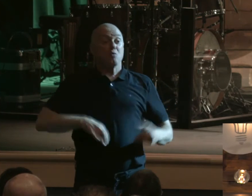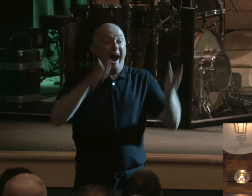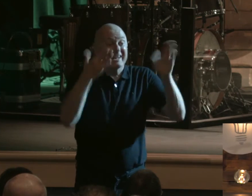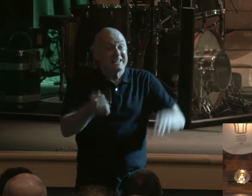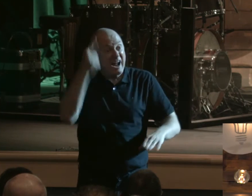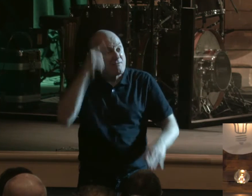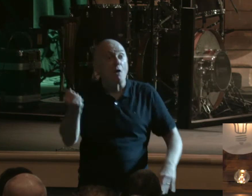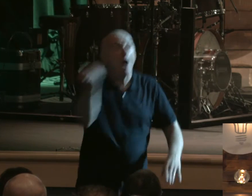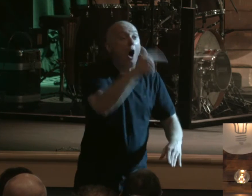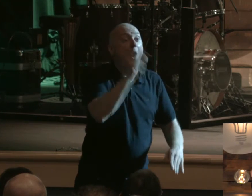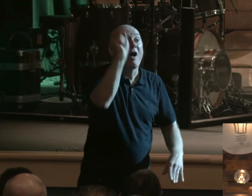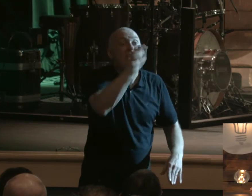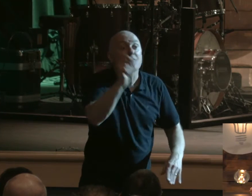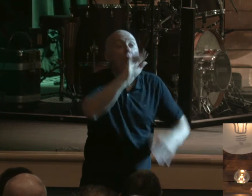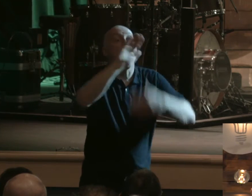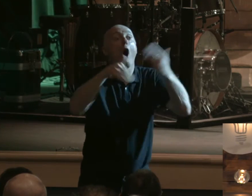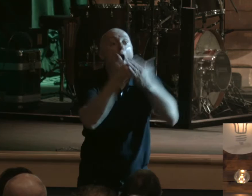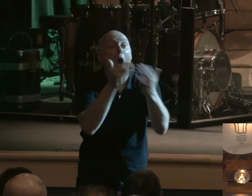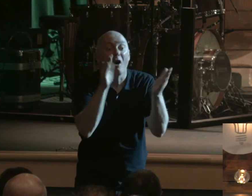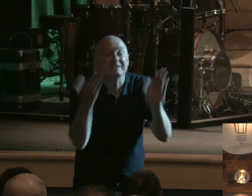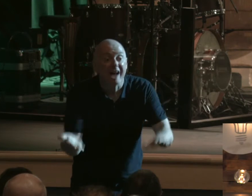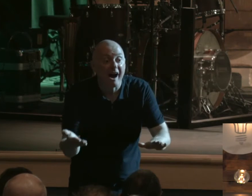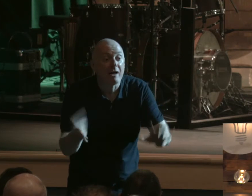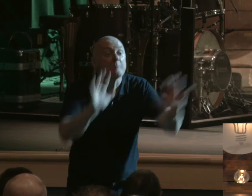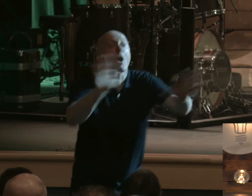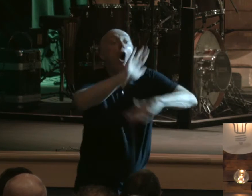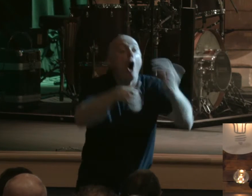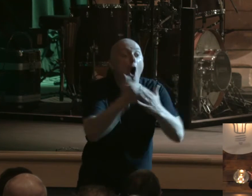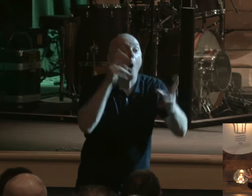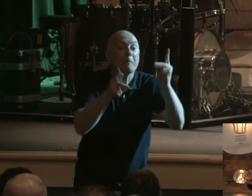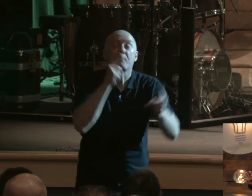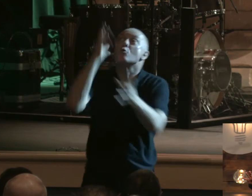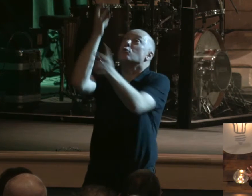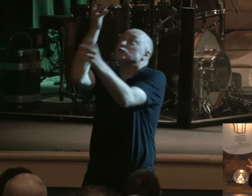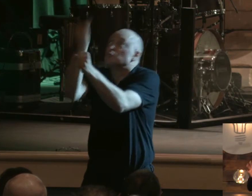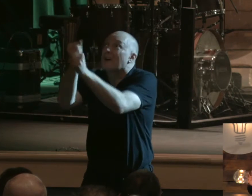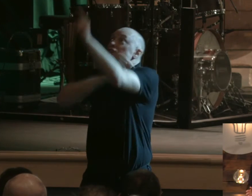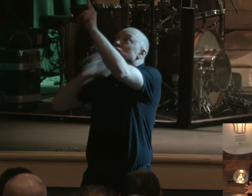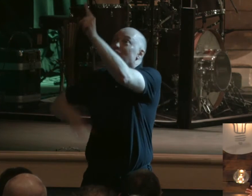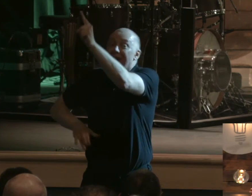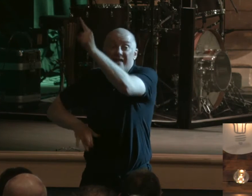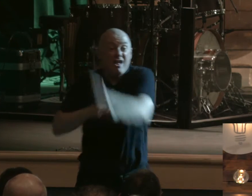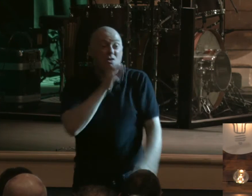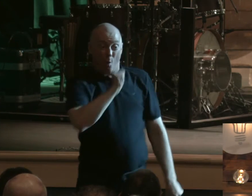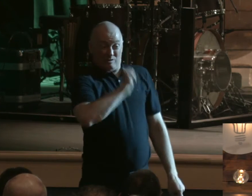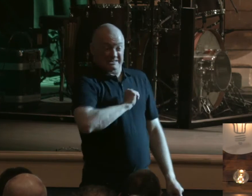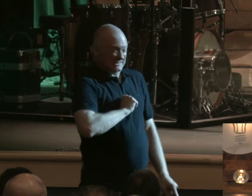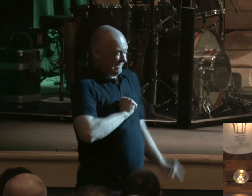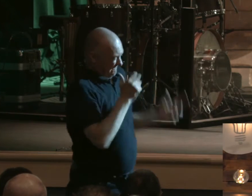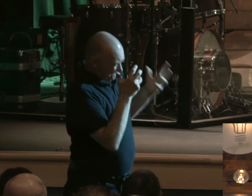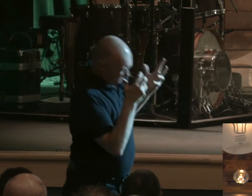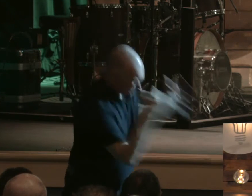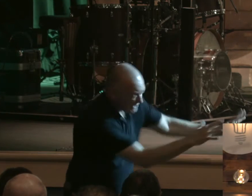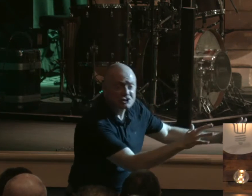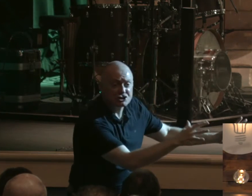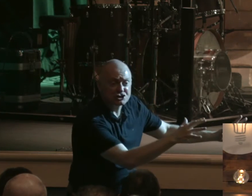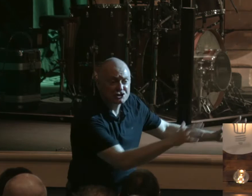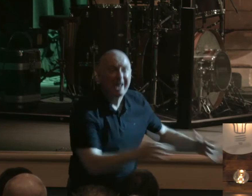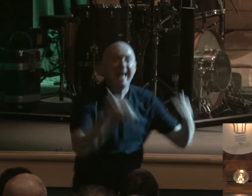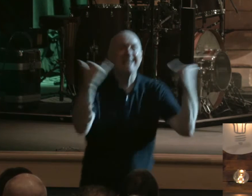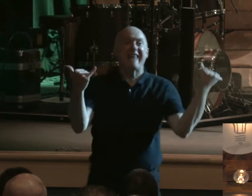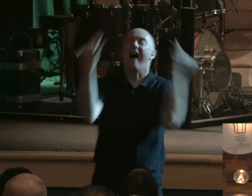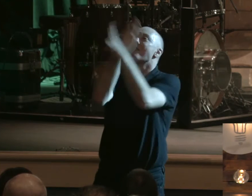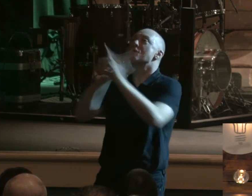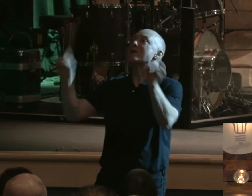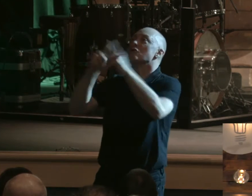died for all, therefore all have died. So all those who trust in Christ, their old self is crucified, but now they are